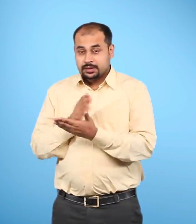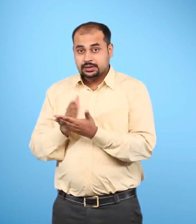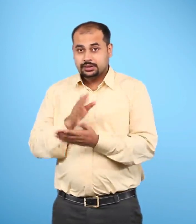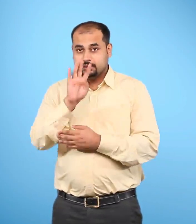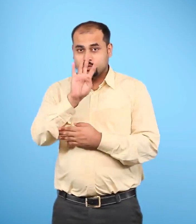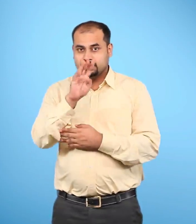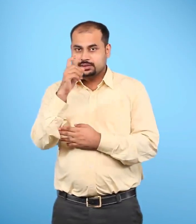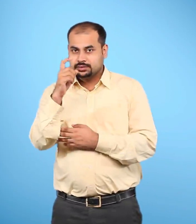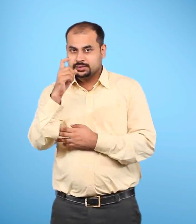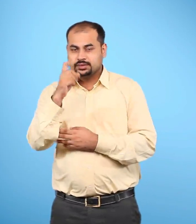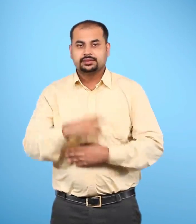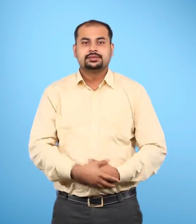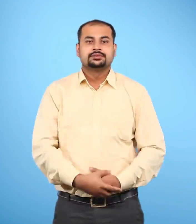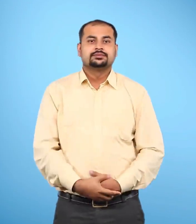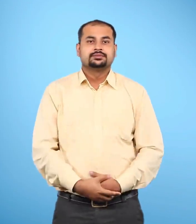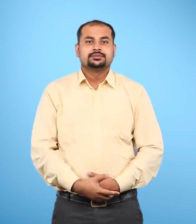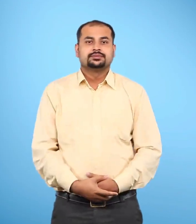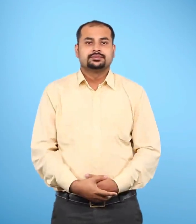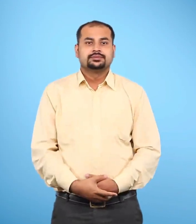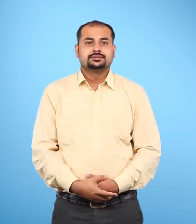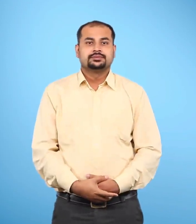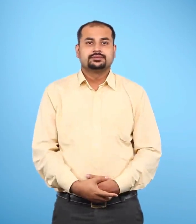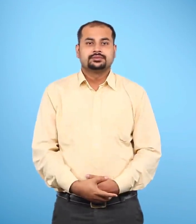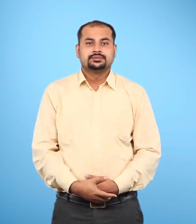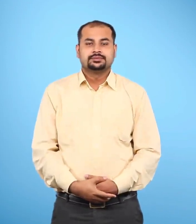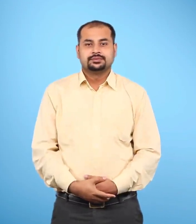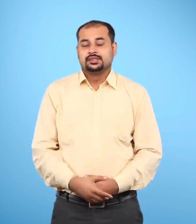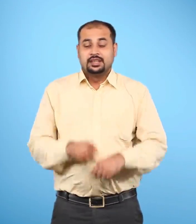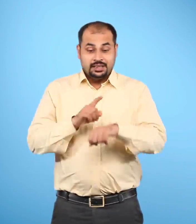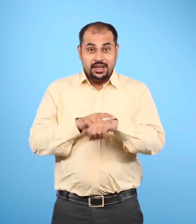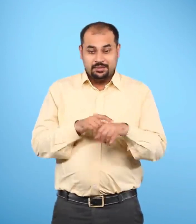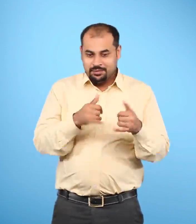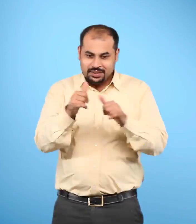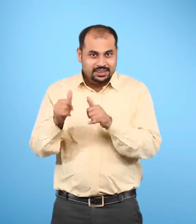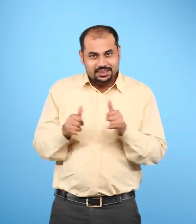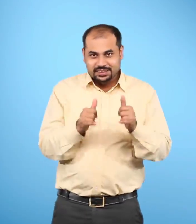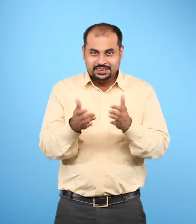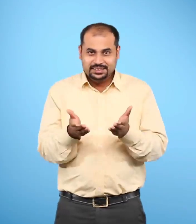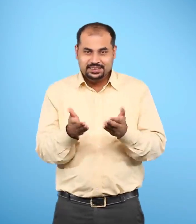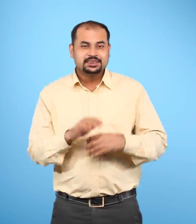Page 47. Game time.